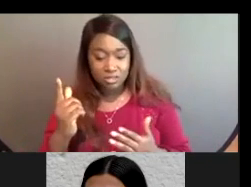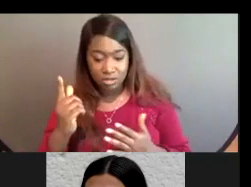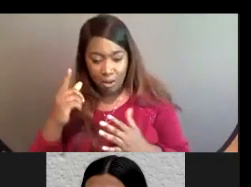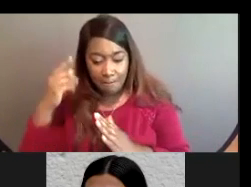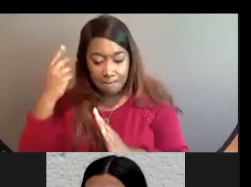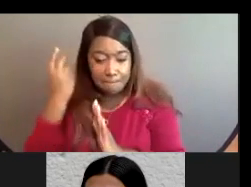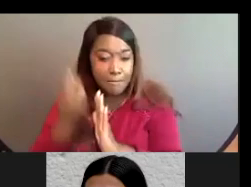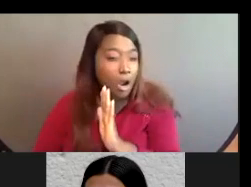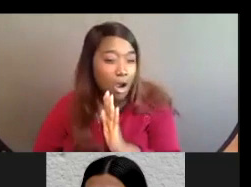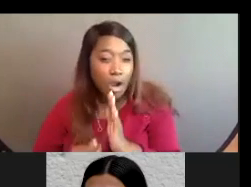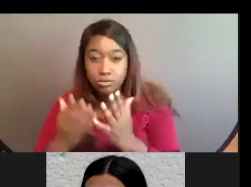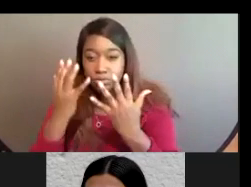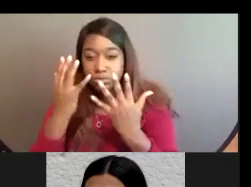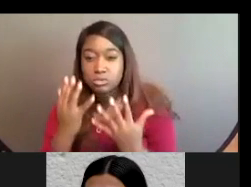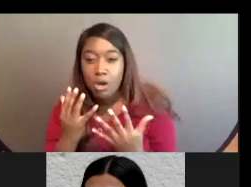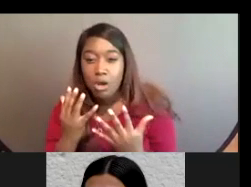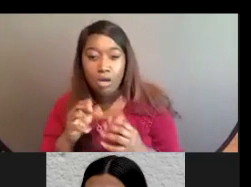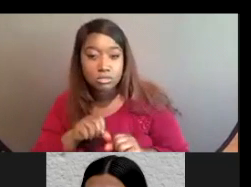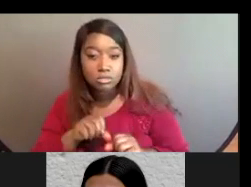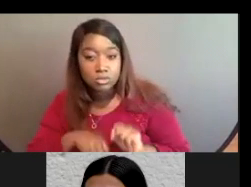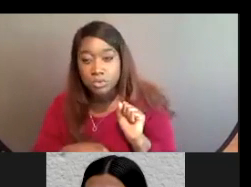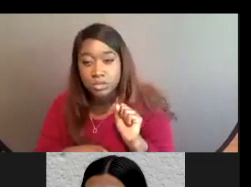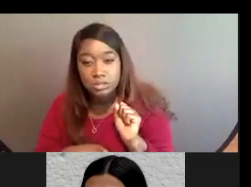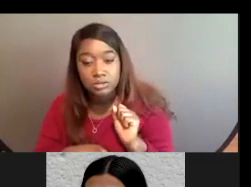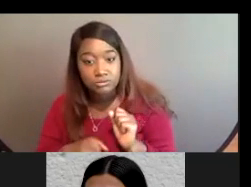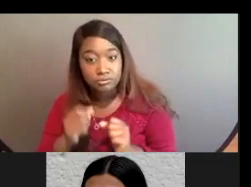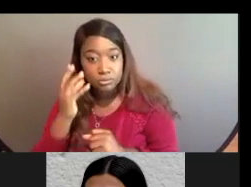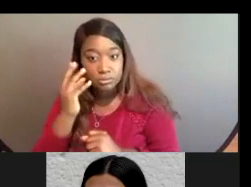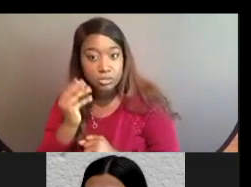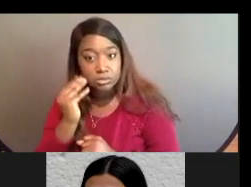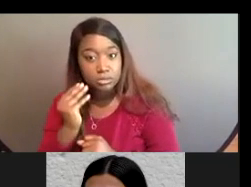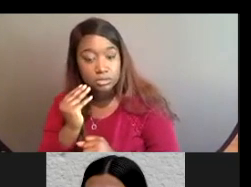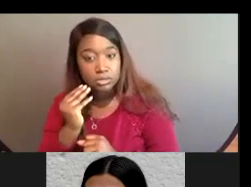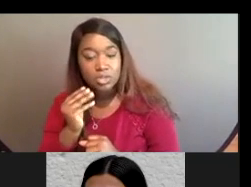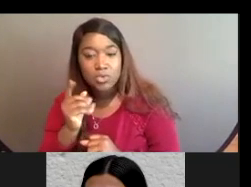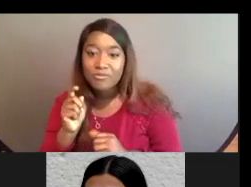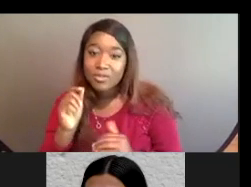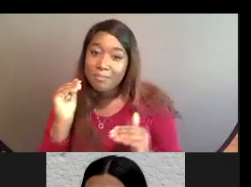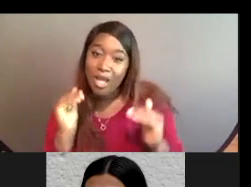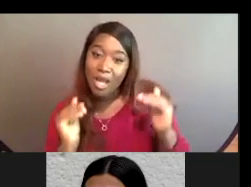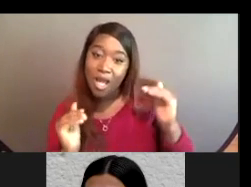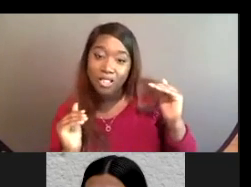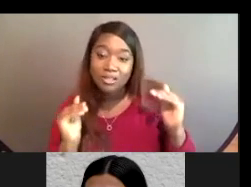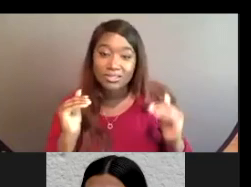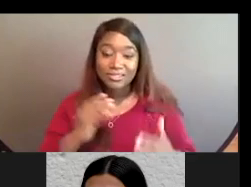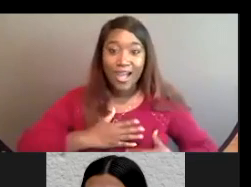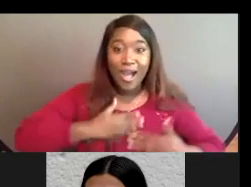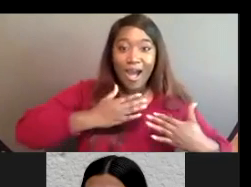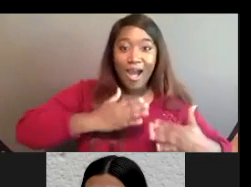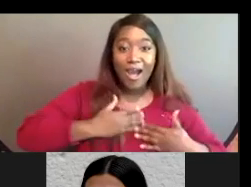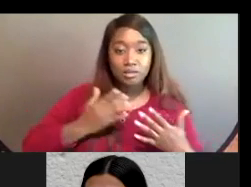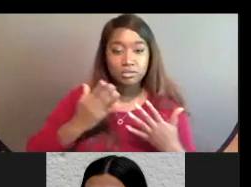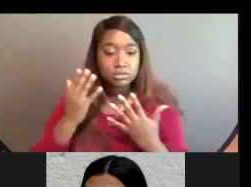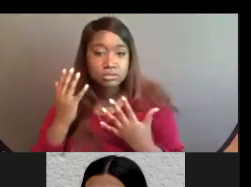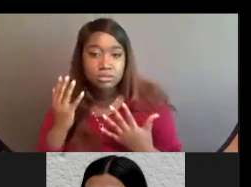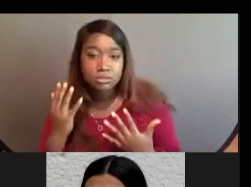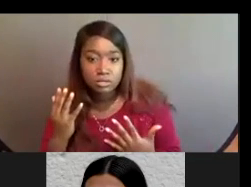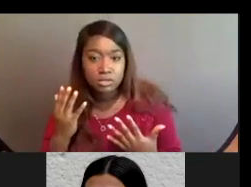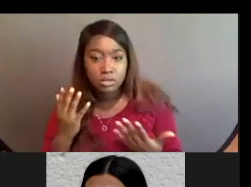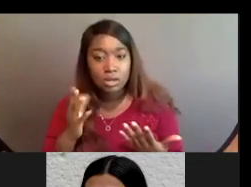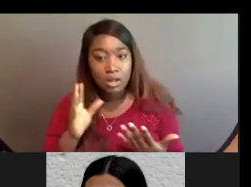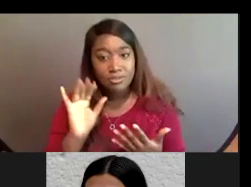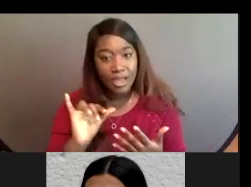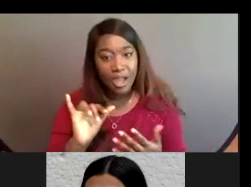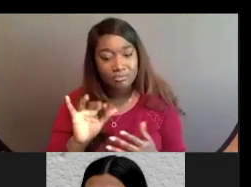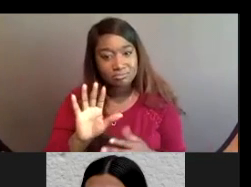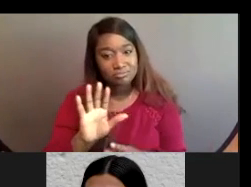our experience, right? So that we again provide some kind of balance, in the whole of our experience.